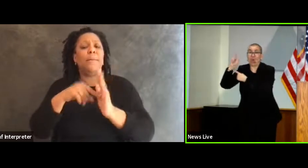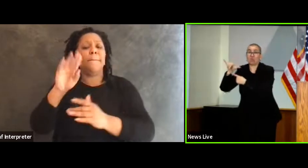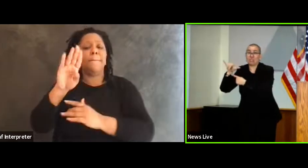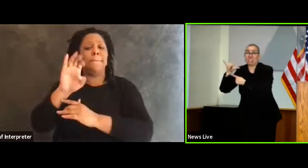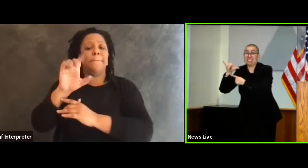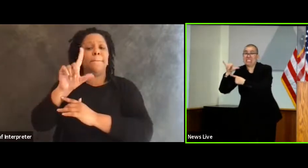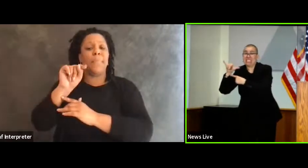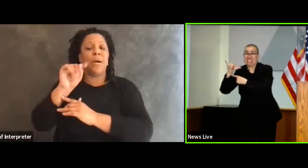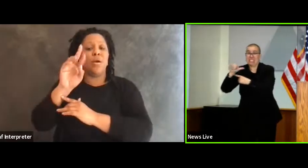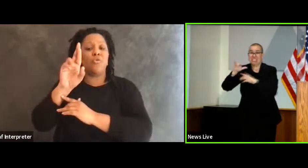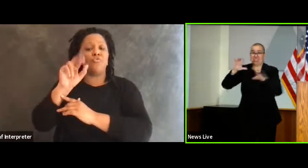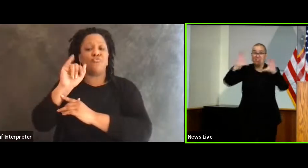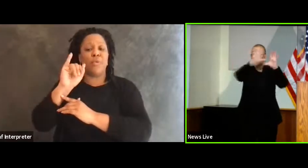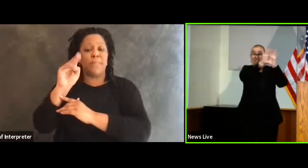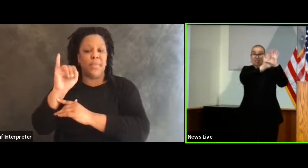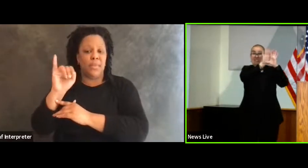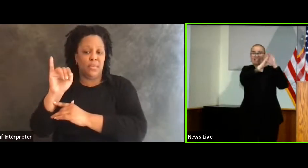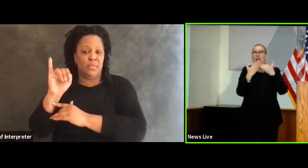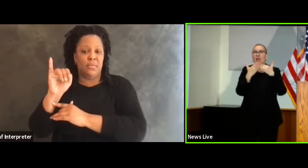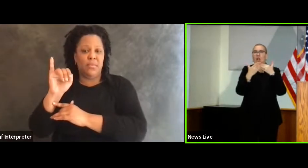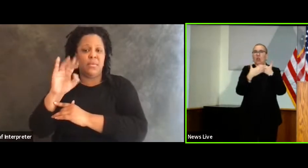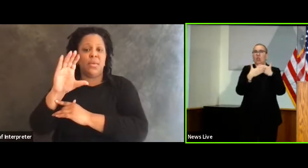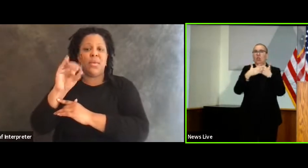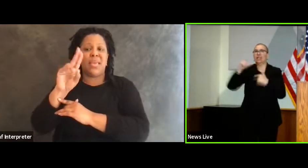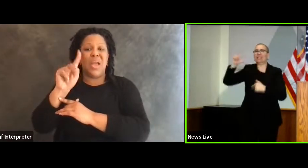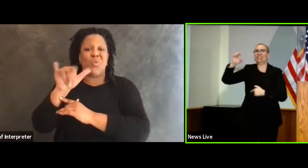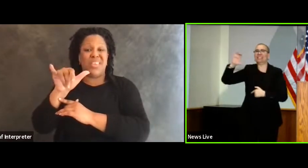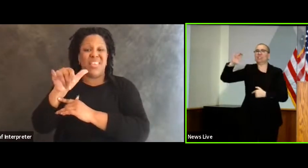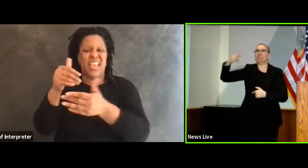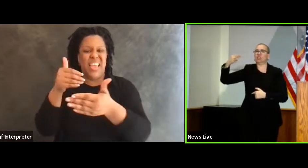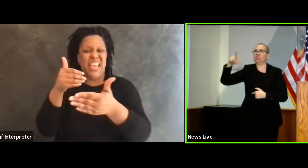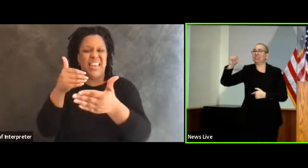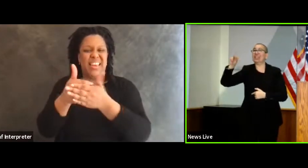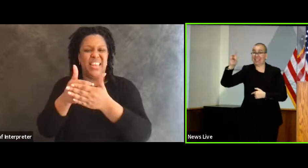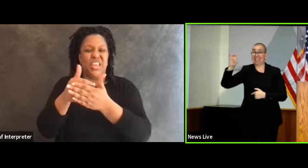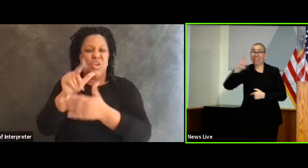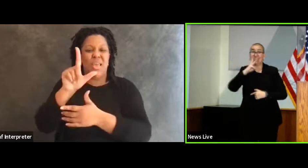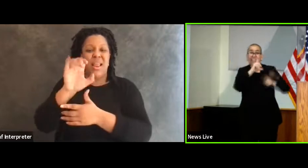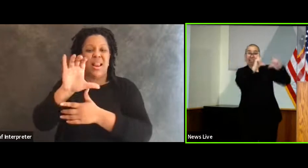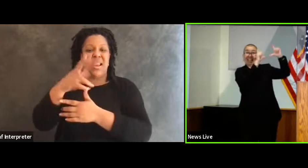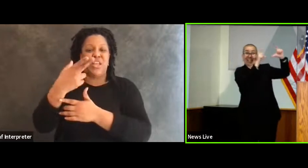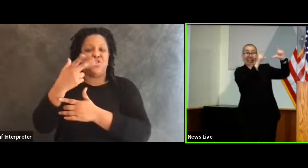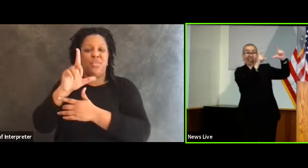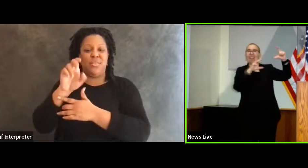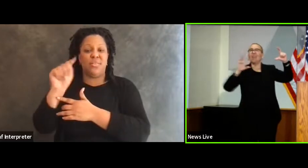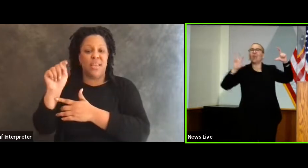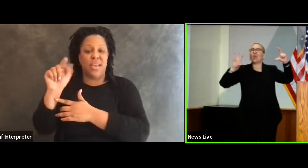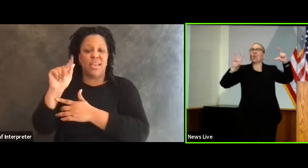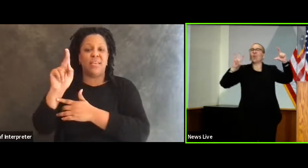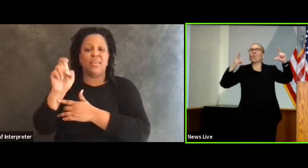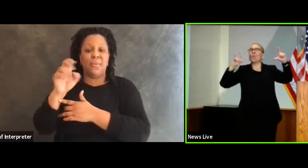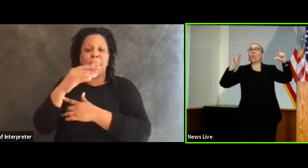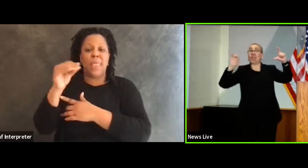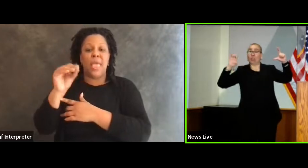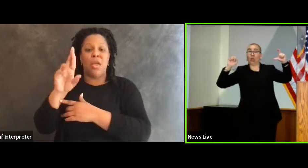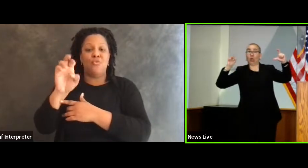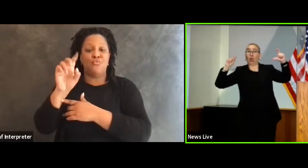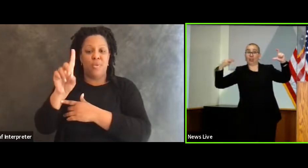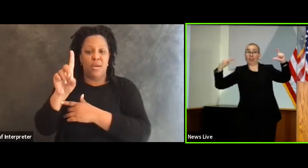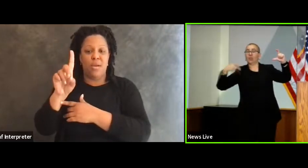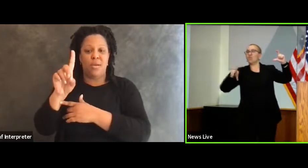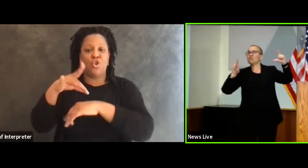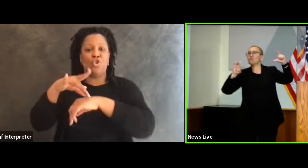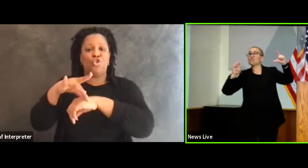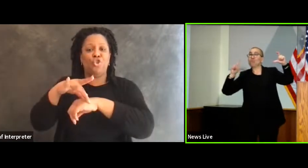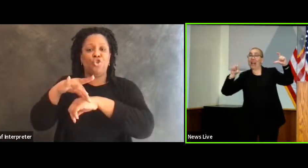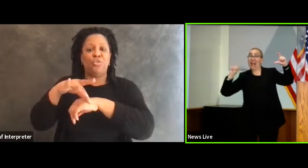that touches Leech Lake, White Earth, and Red Lake, you might get a different answer than some other parts of rural Minnesota. And I think if you talk